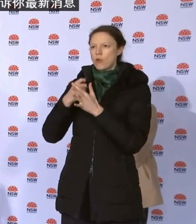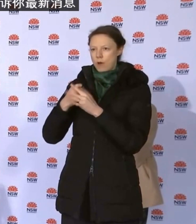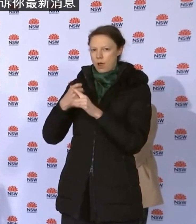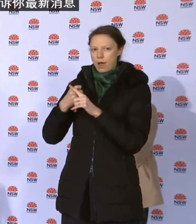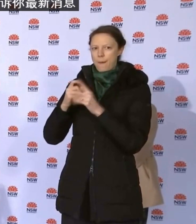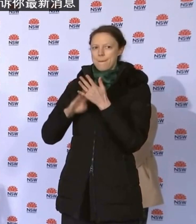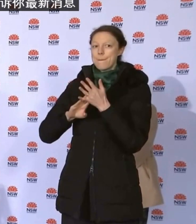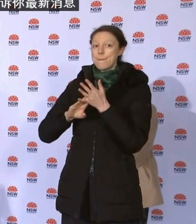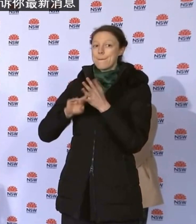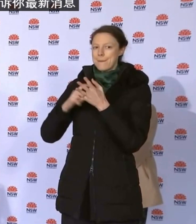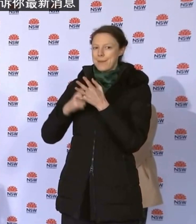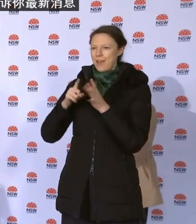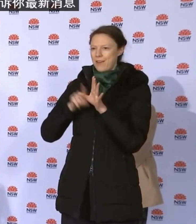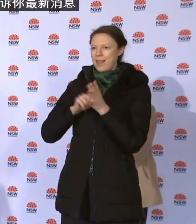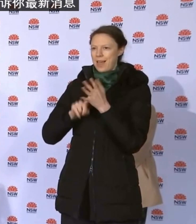Mount Druitt and Rooty Hill.